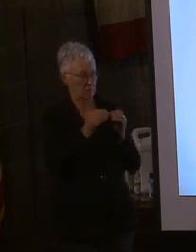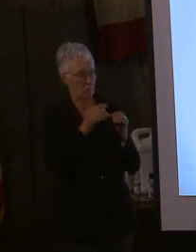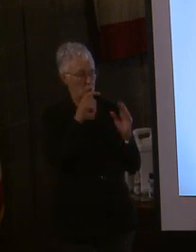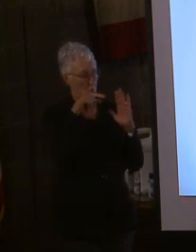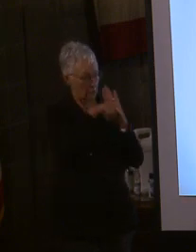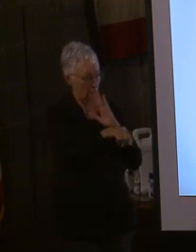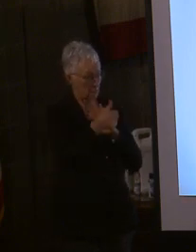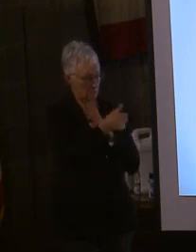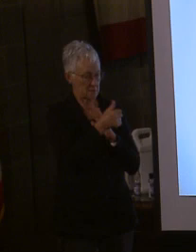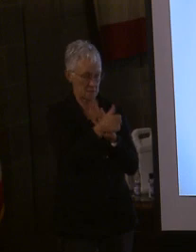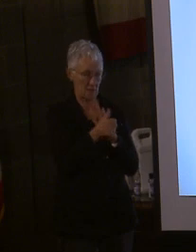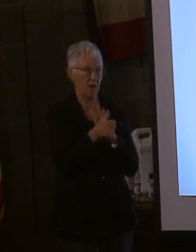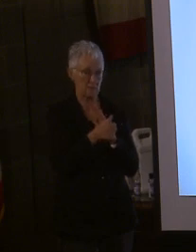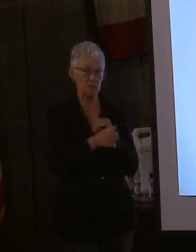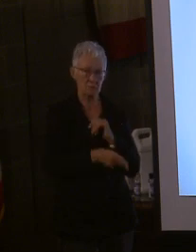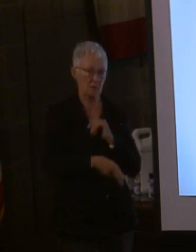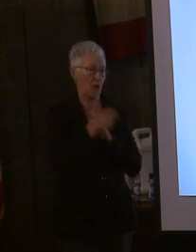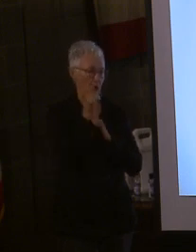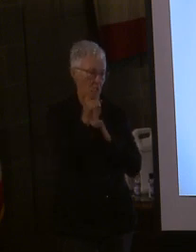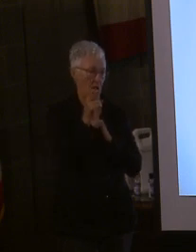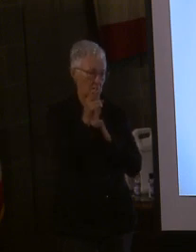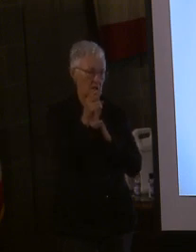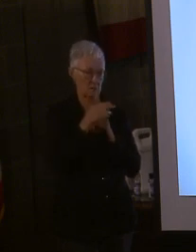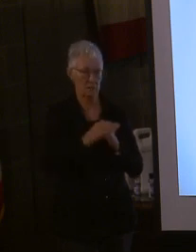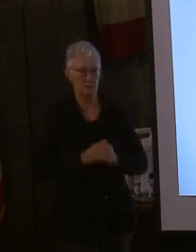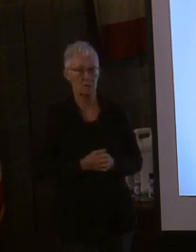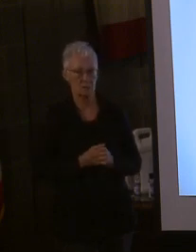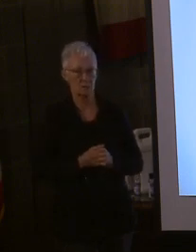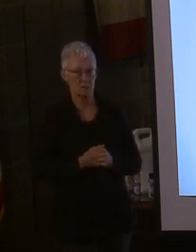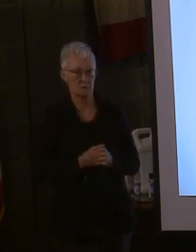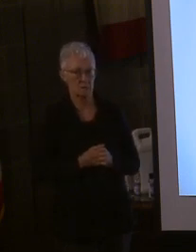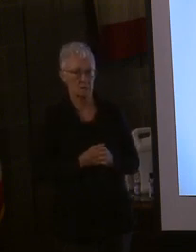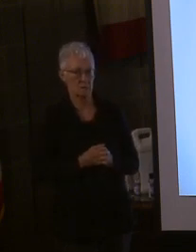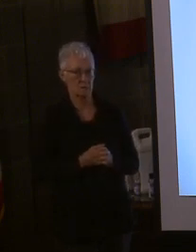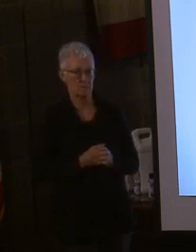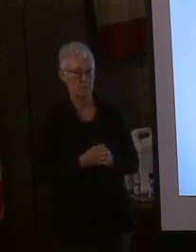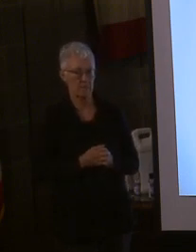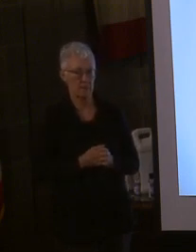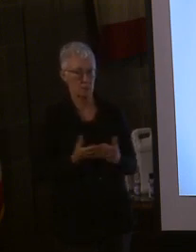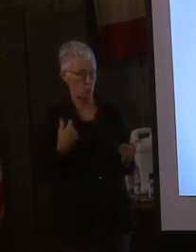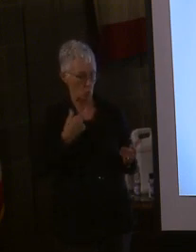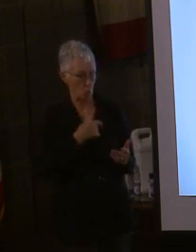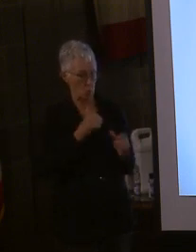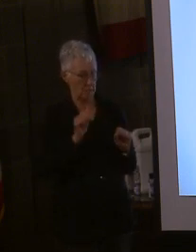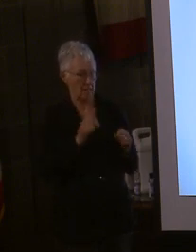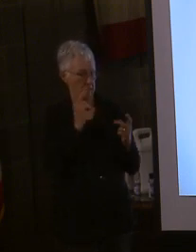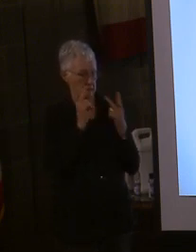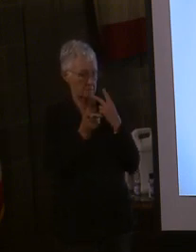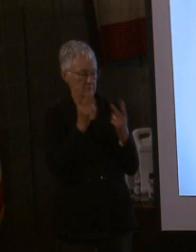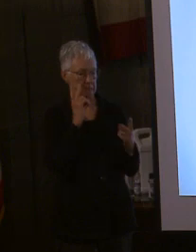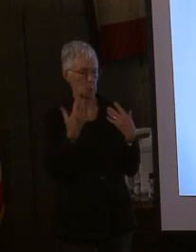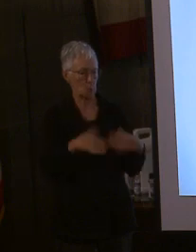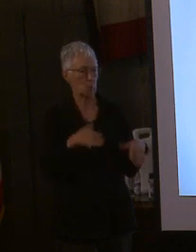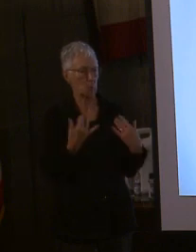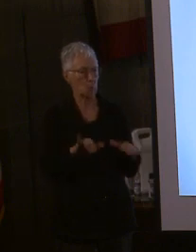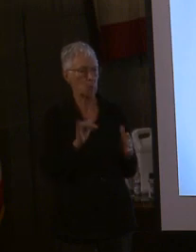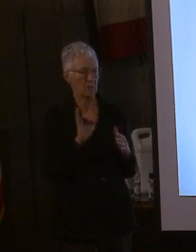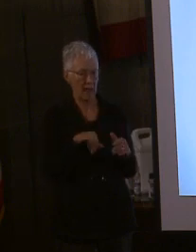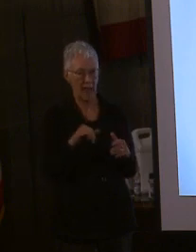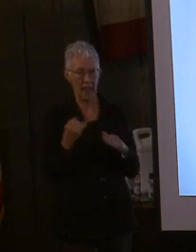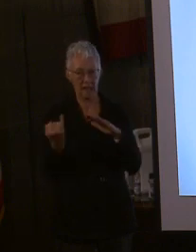above baseline and higher than coronavirus deaths for high school students. So we can see that this can have a very severe